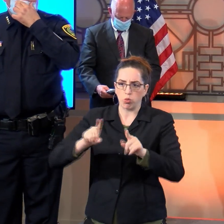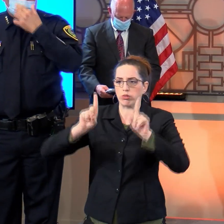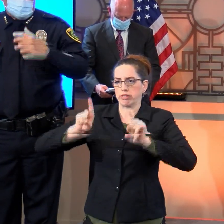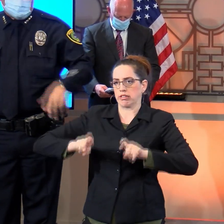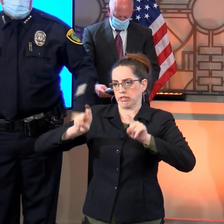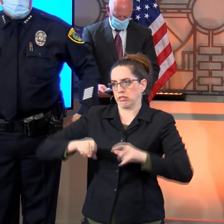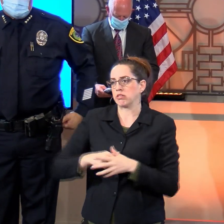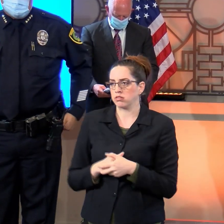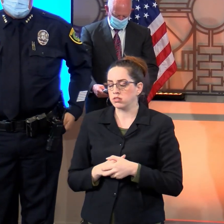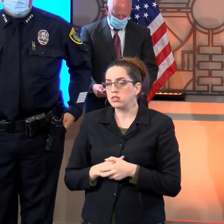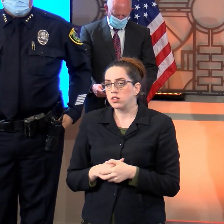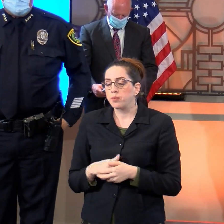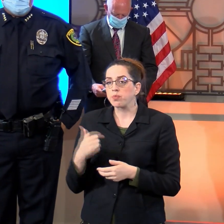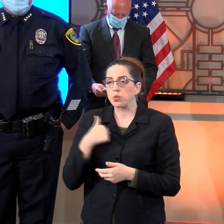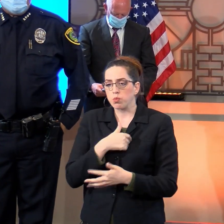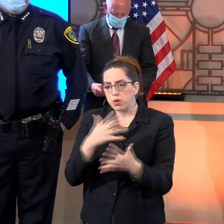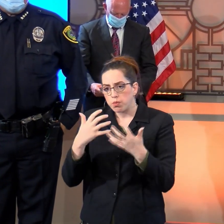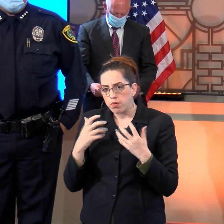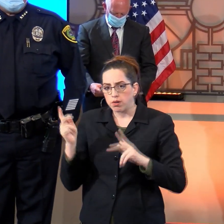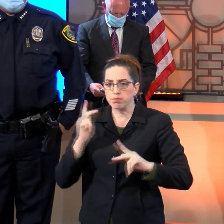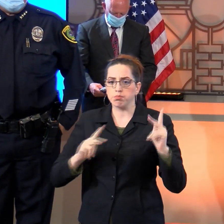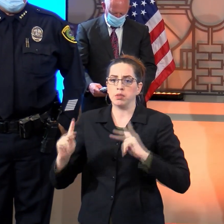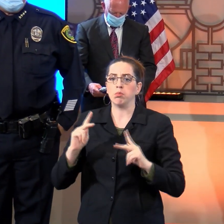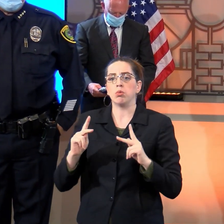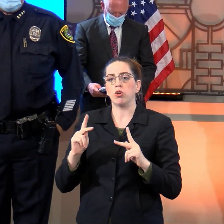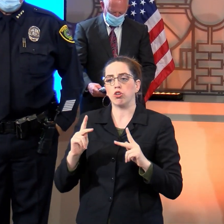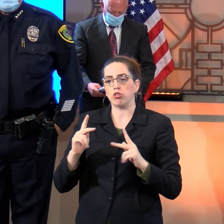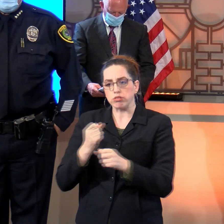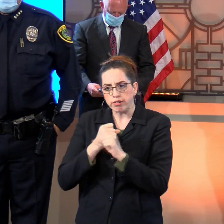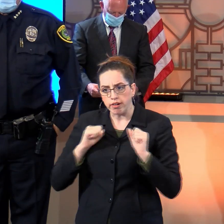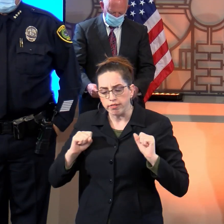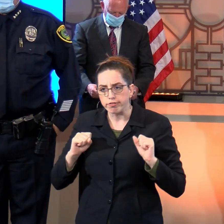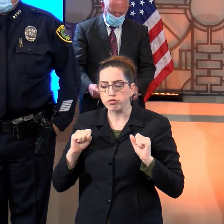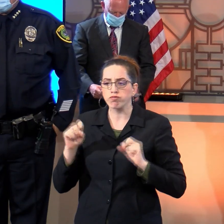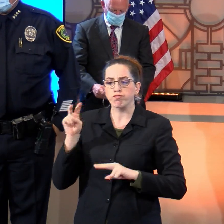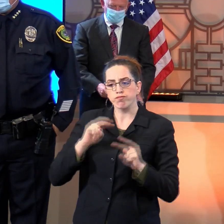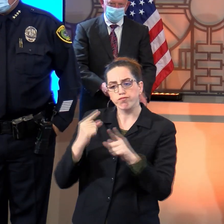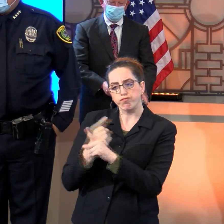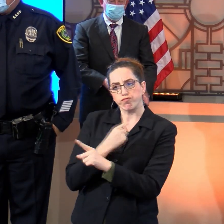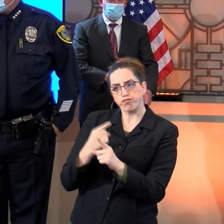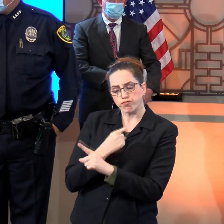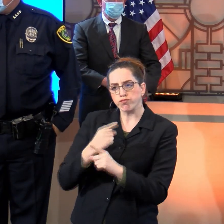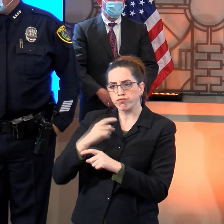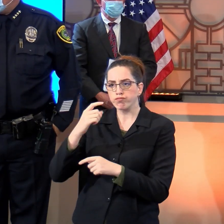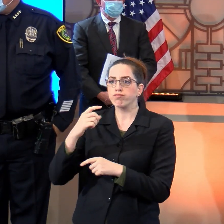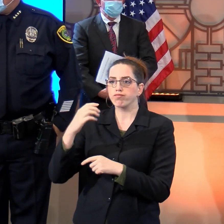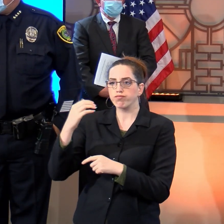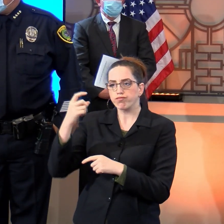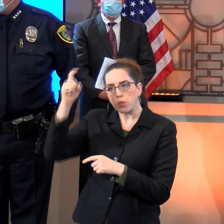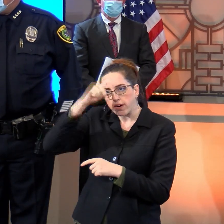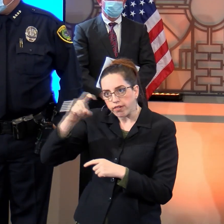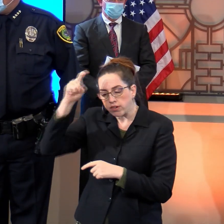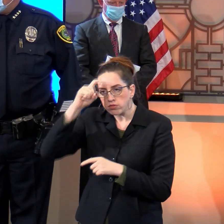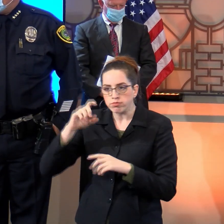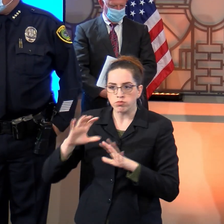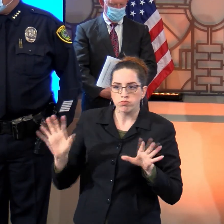testing sites. We want people to be safe and responsible as they transition